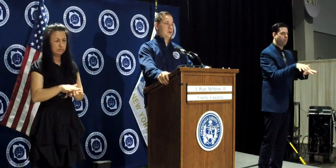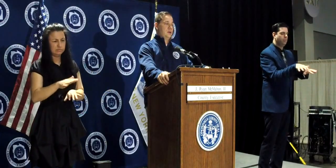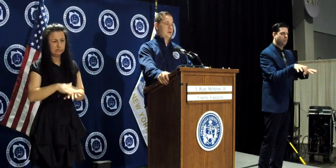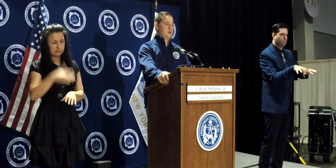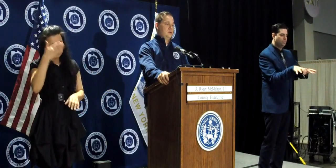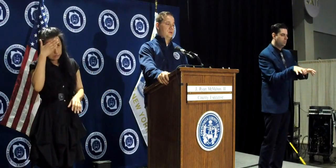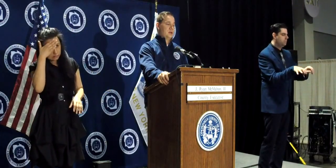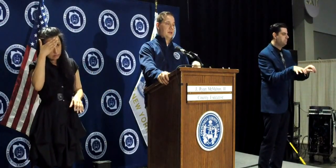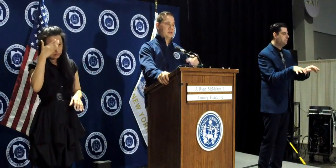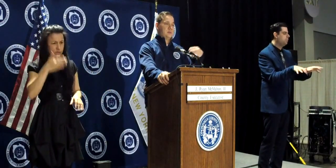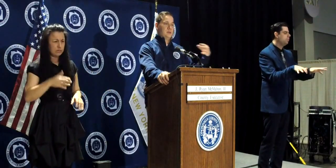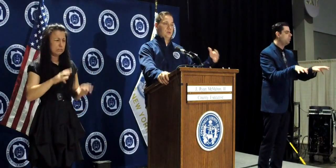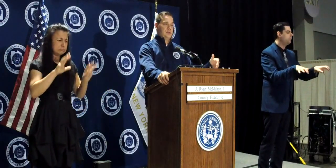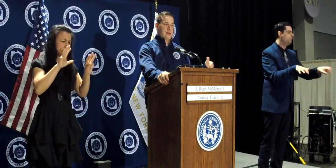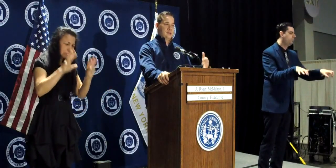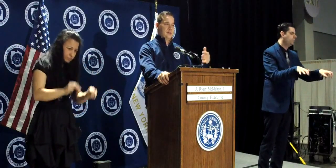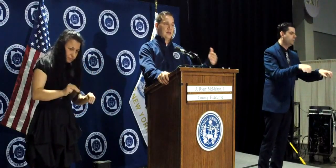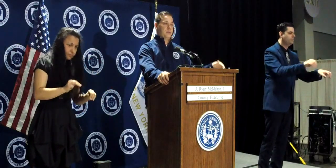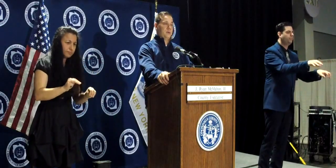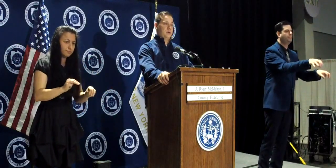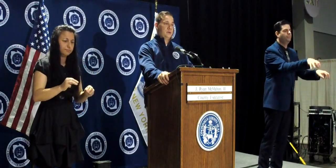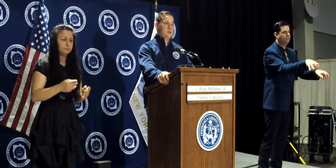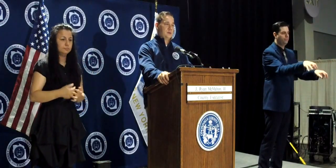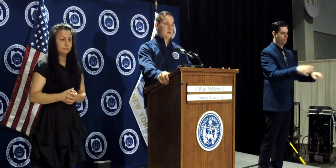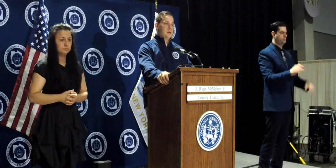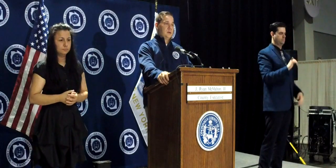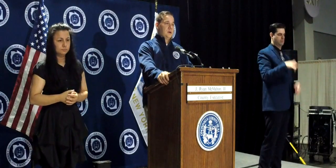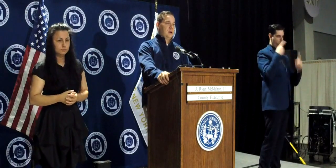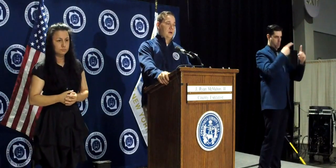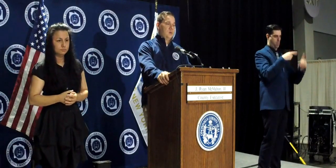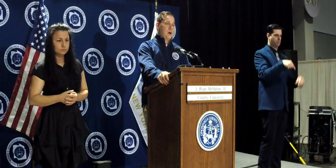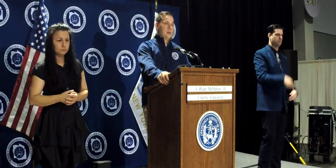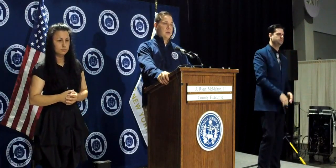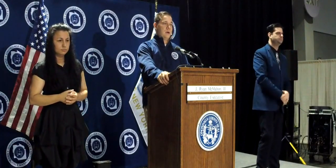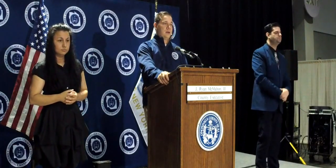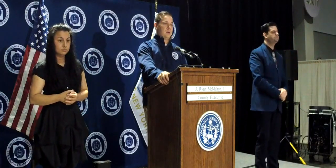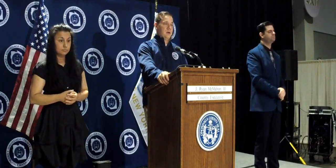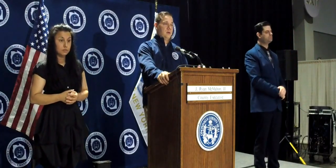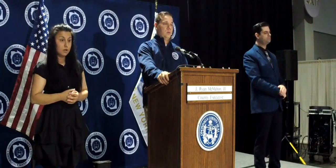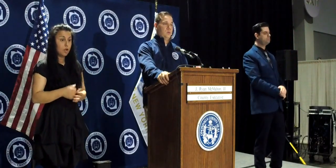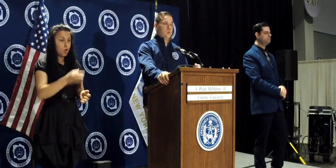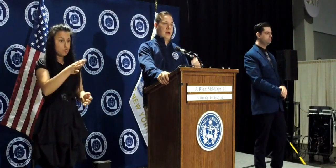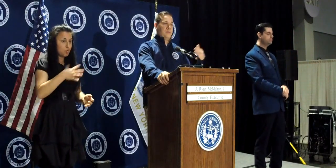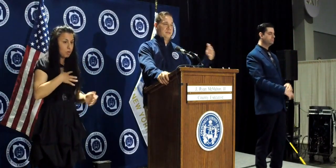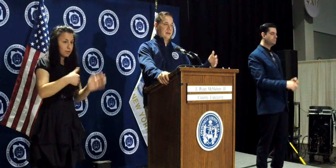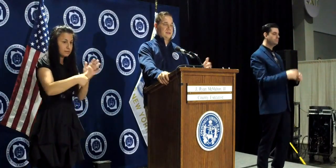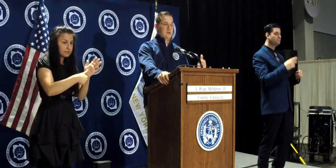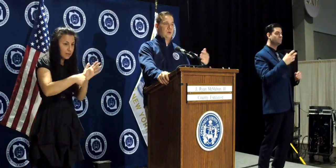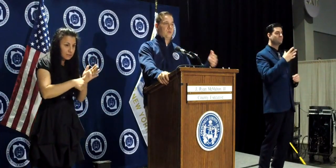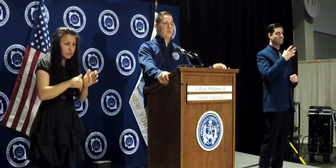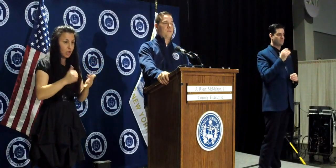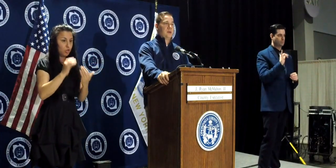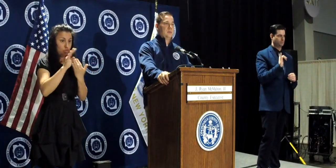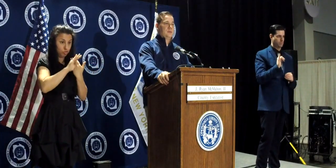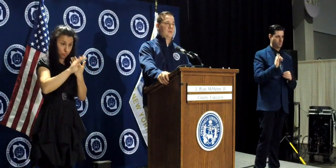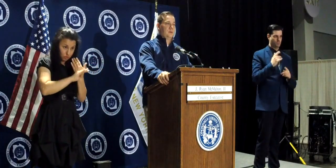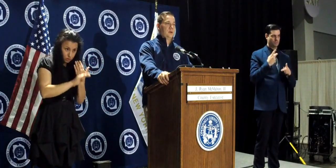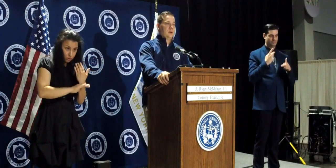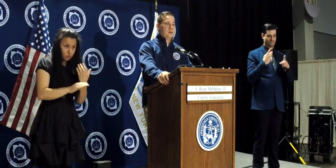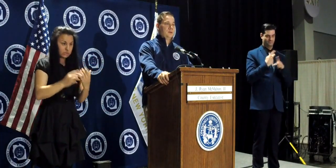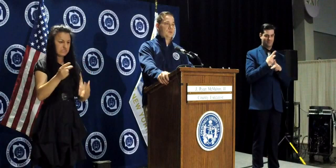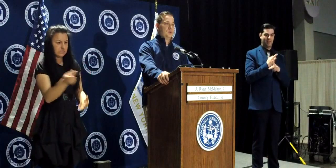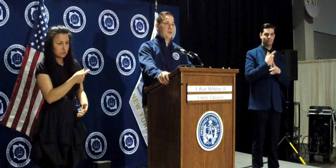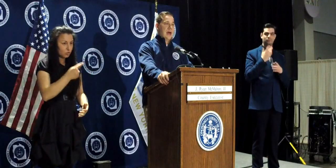in looking at some of the new testing capabilities and when they might, rapid testing, when we might be able